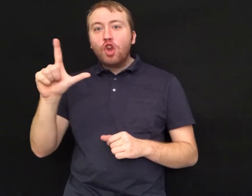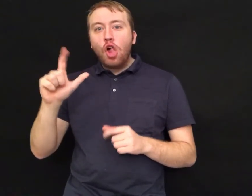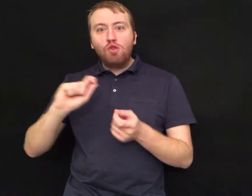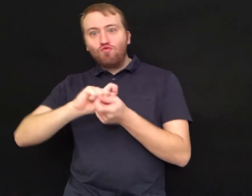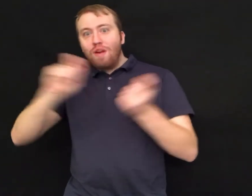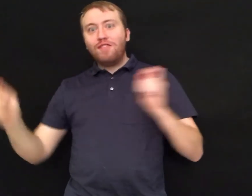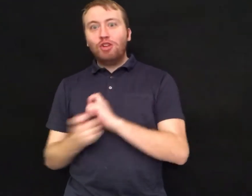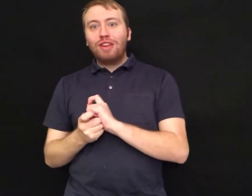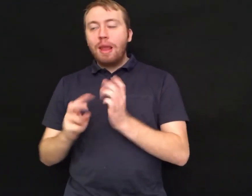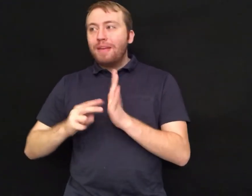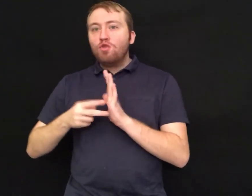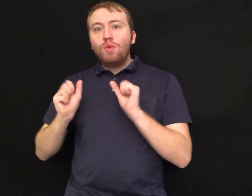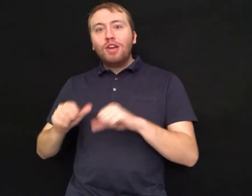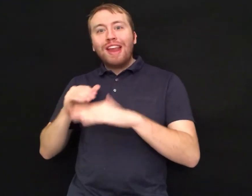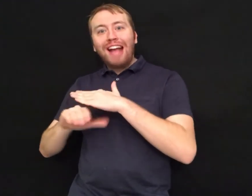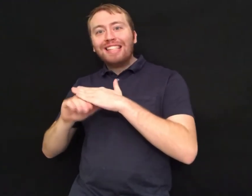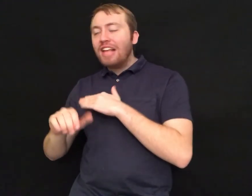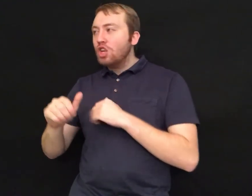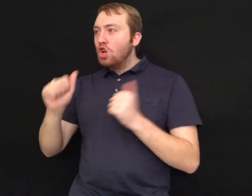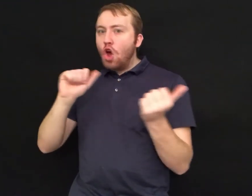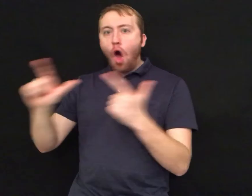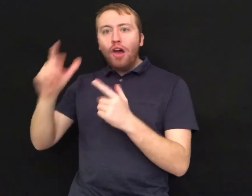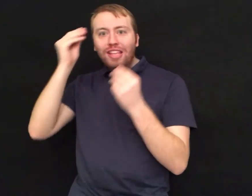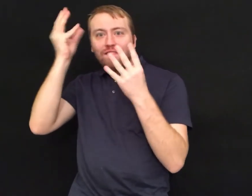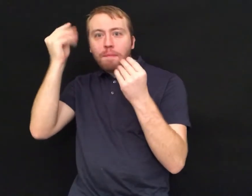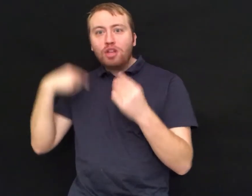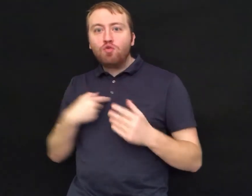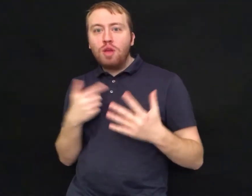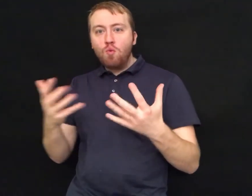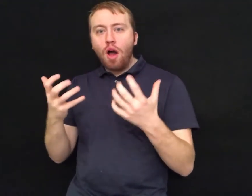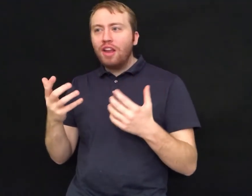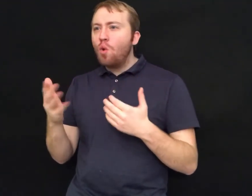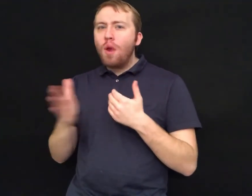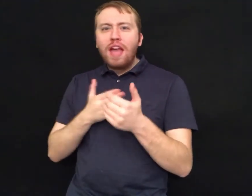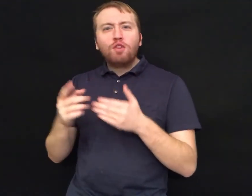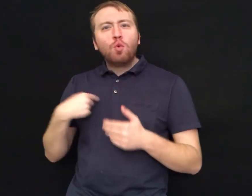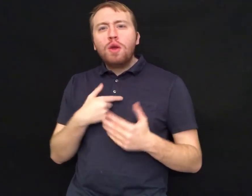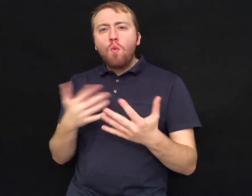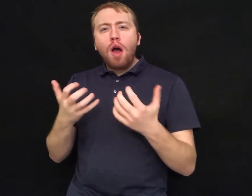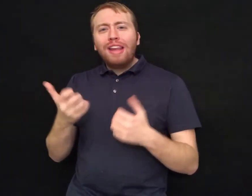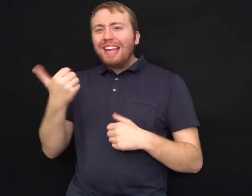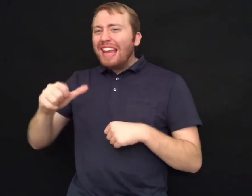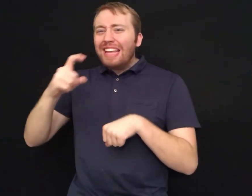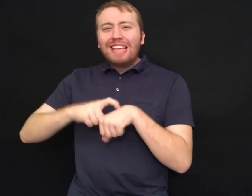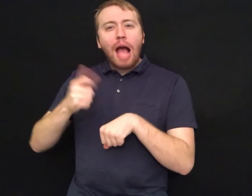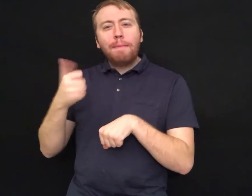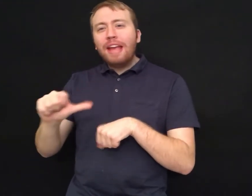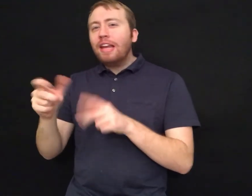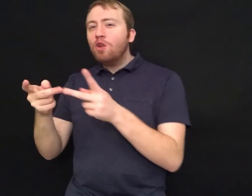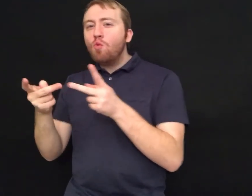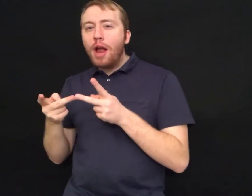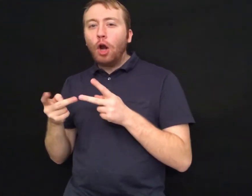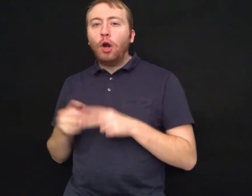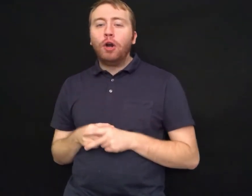when we wanted it anytime anywhere and when the story broke in January